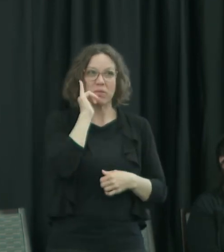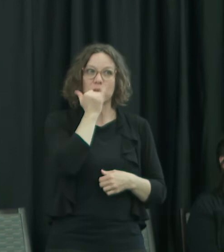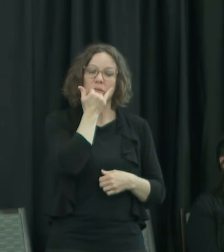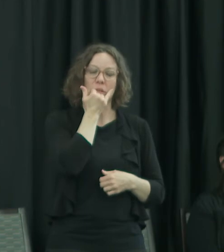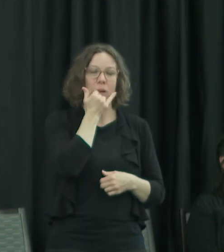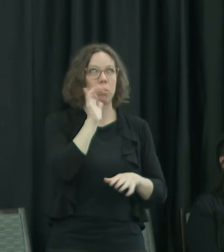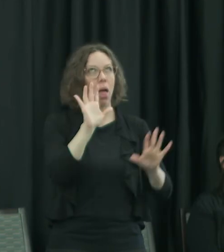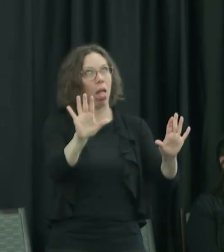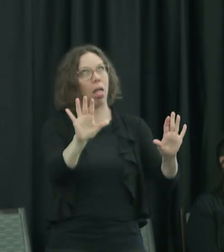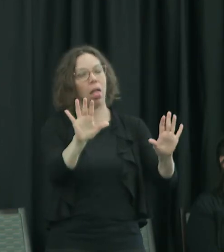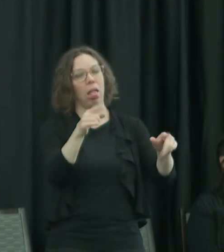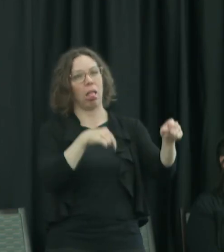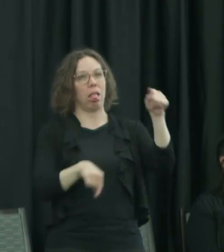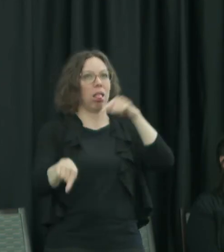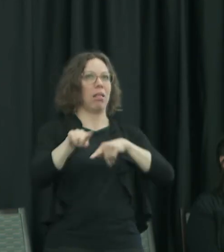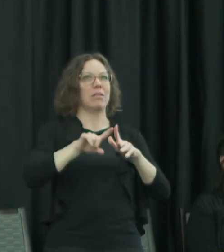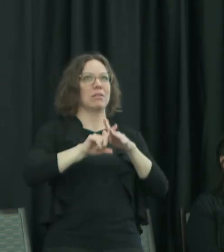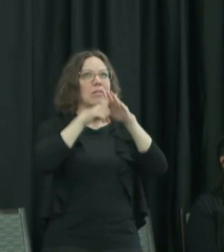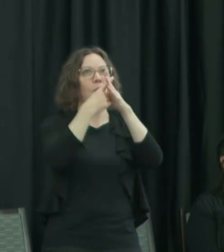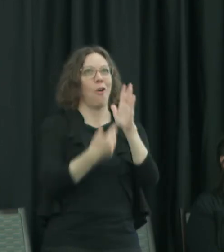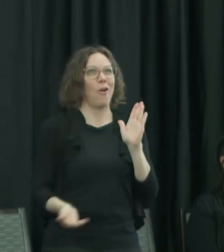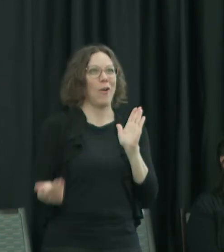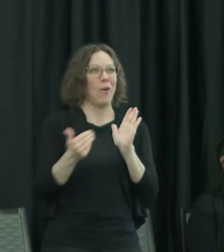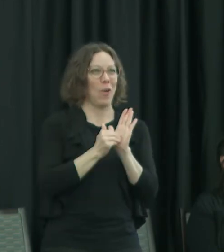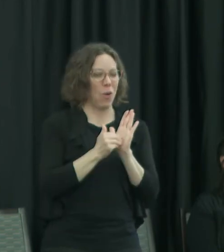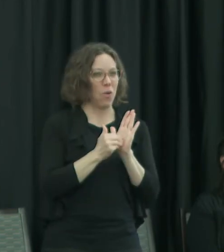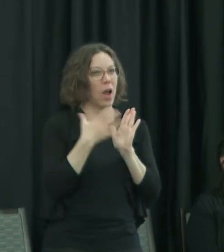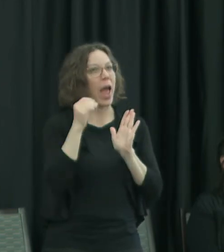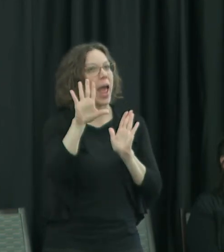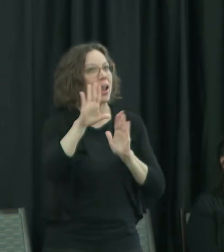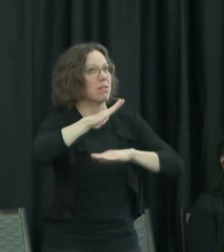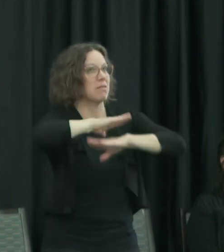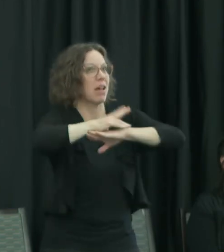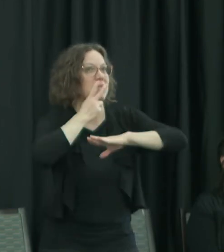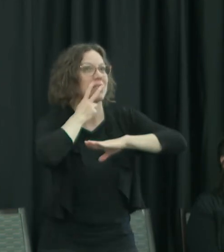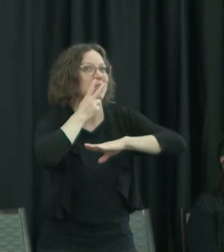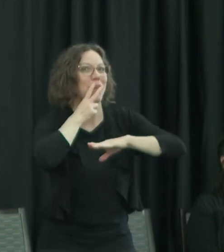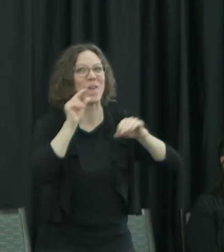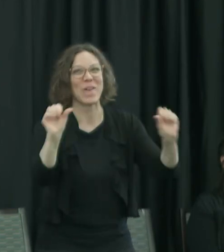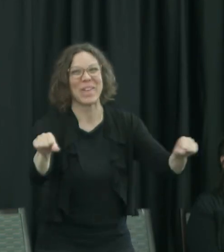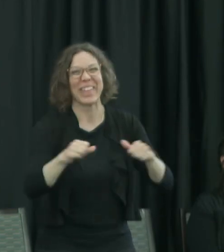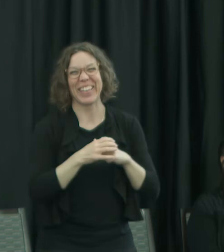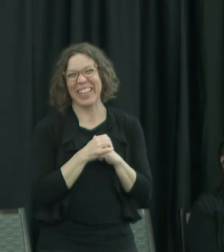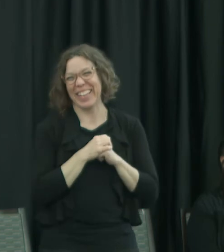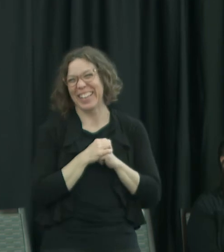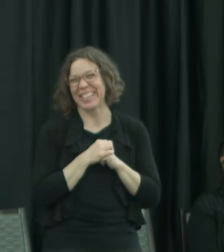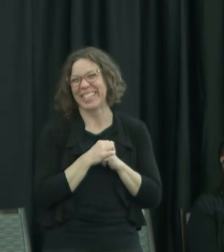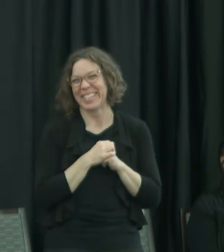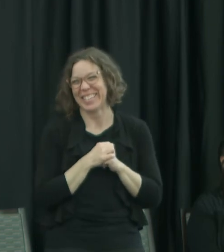start all over again. And you could smoke at your desk.